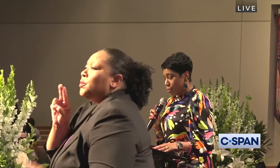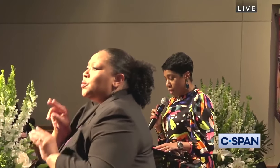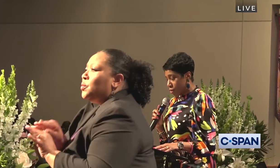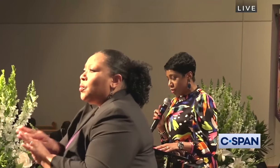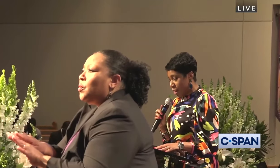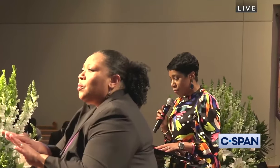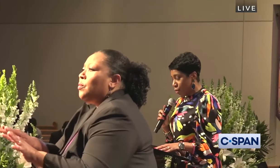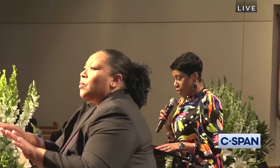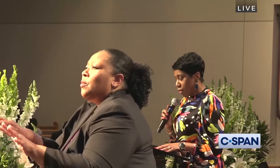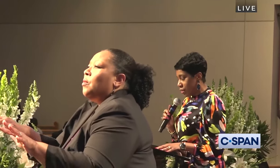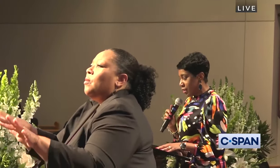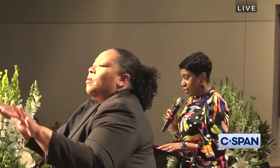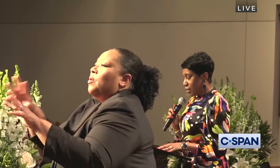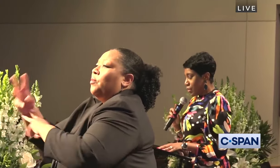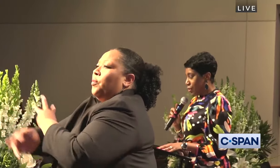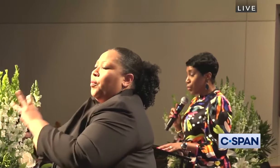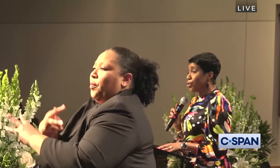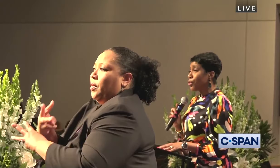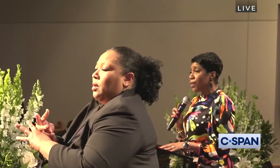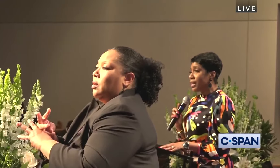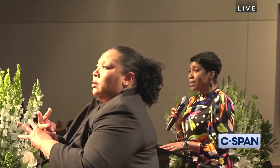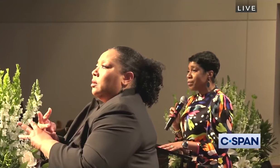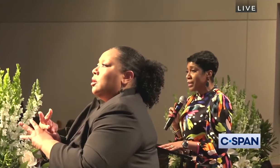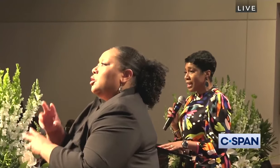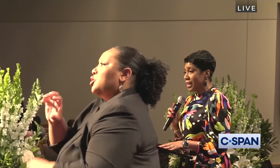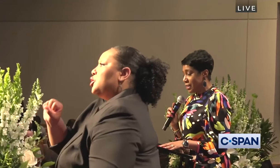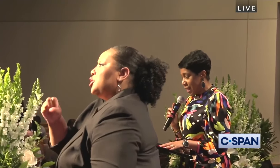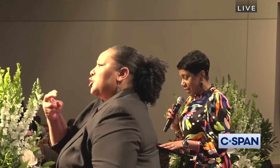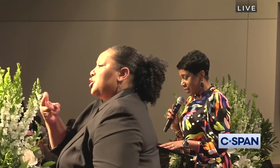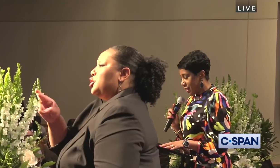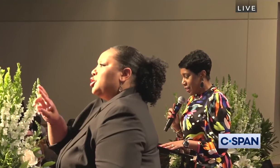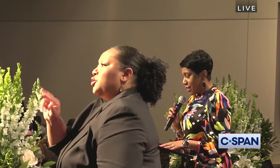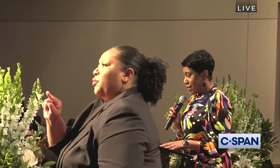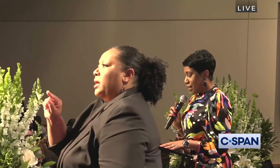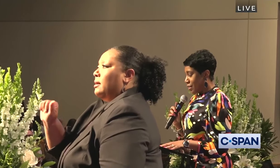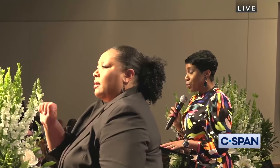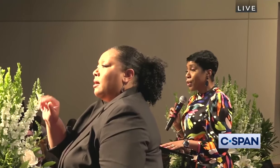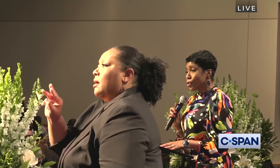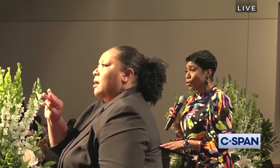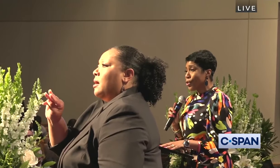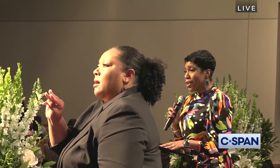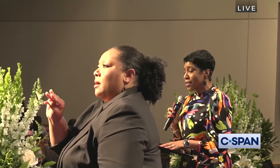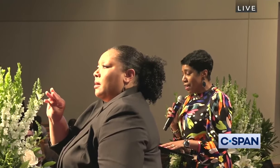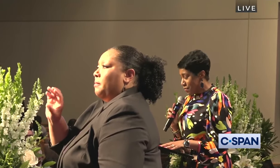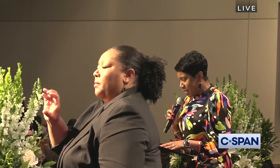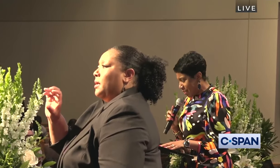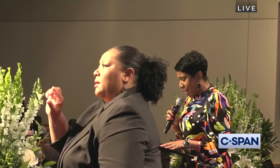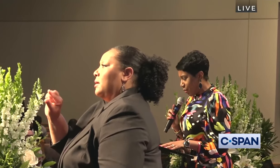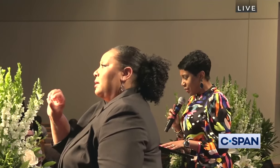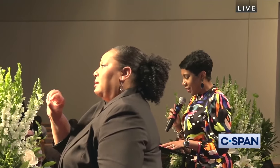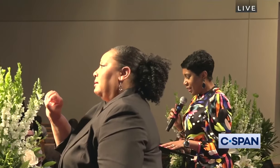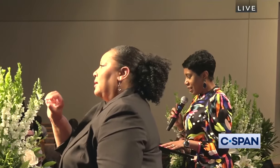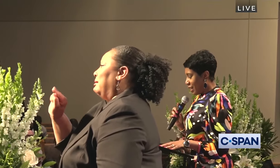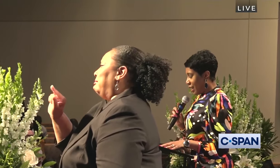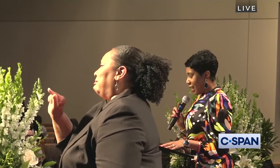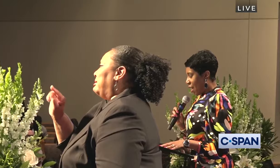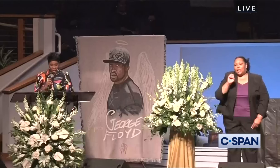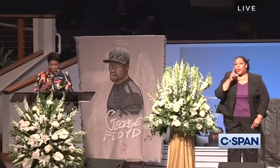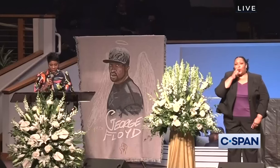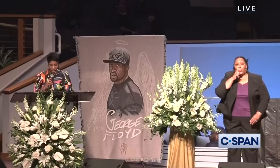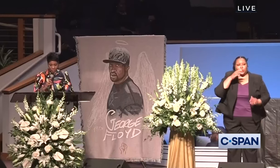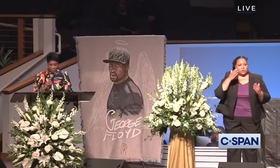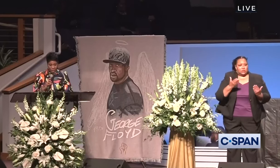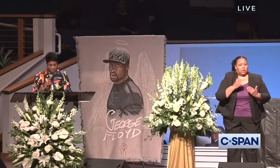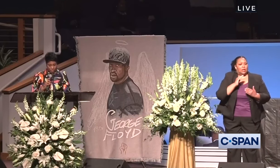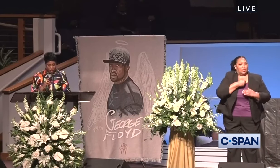to all parts of the world. To Sharita McGee Tate, a spiritual daughter of this house,